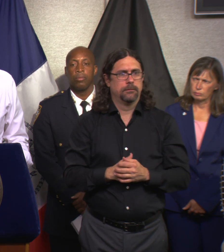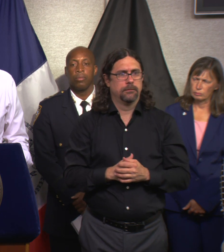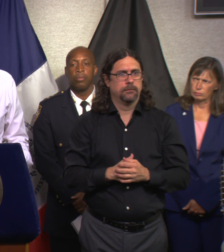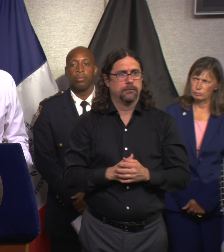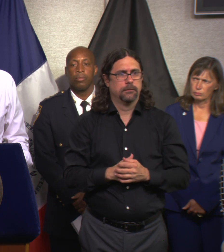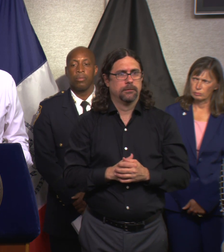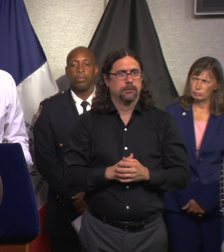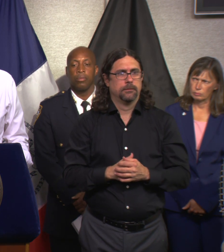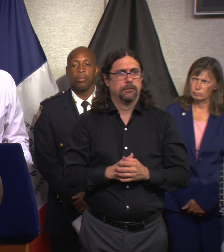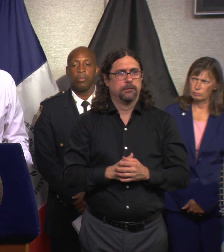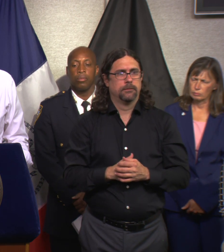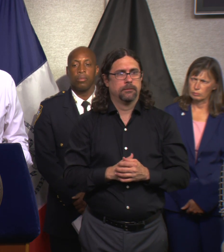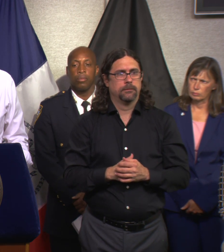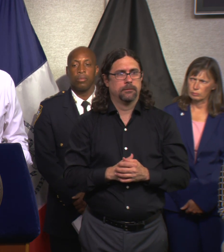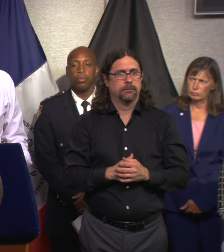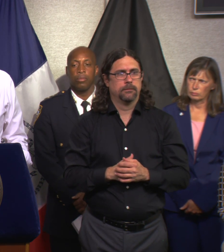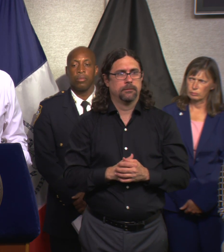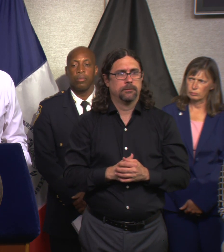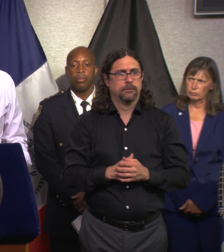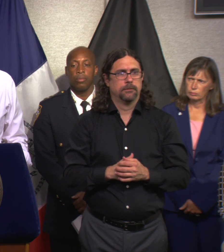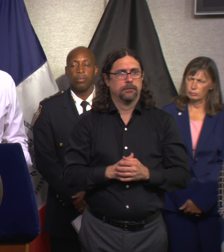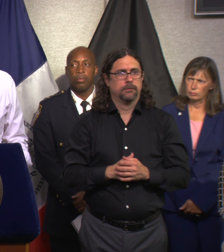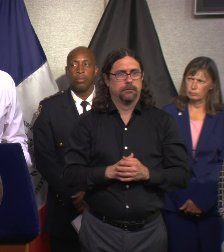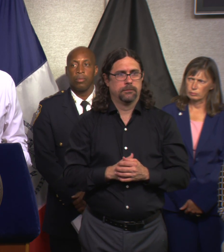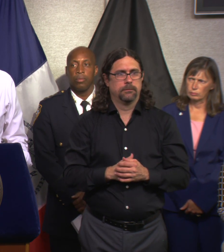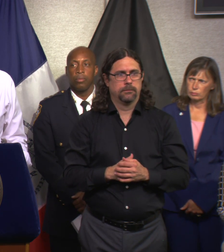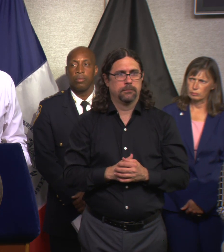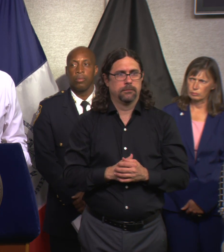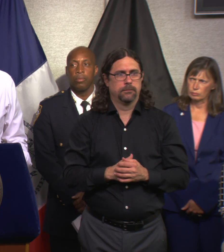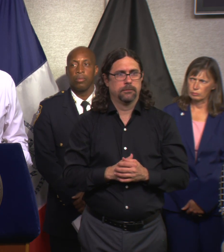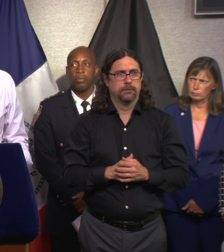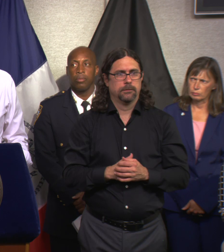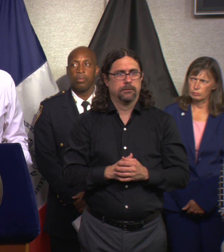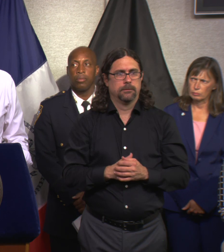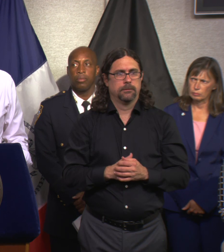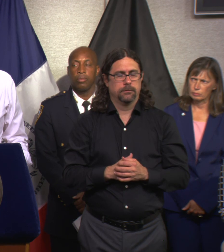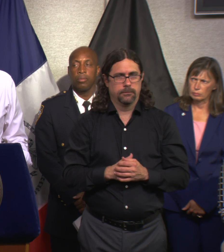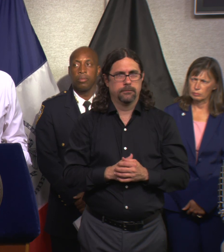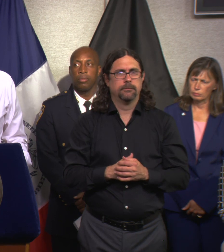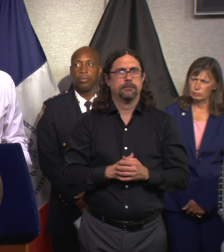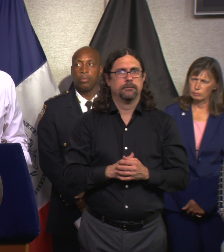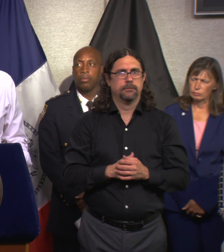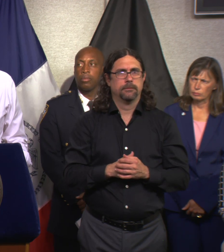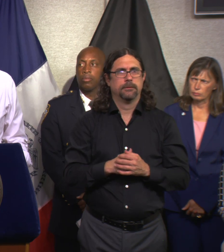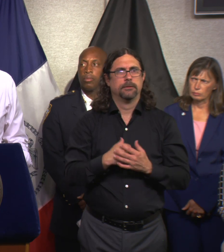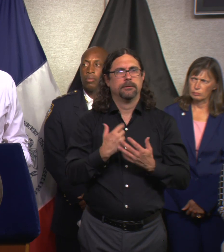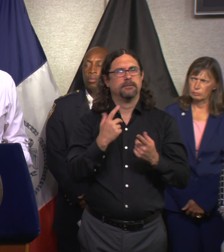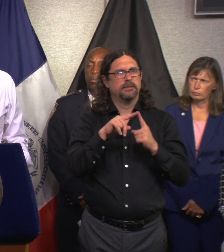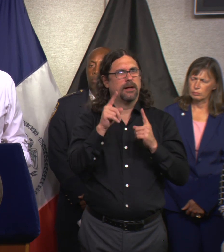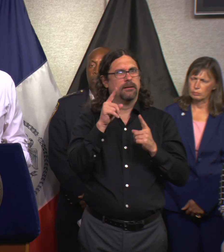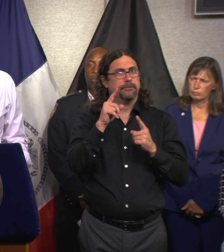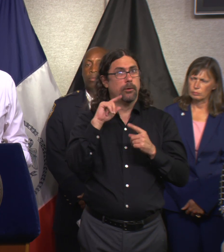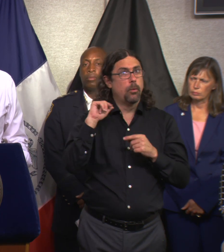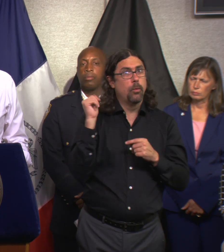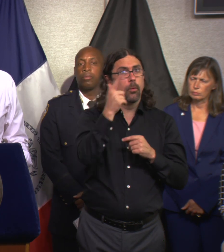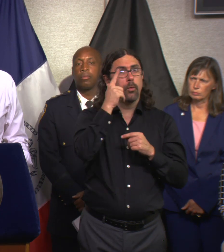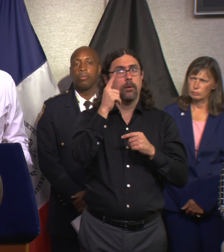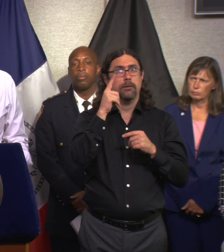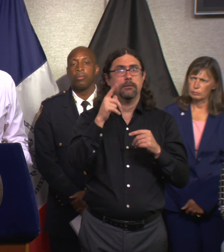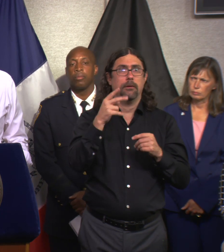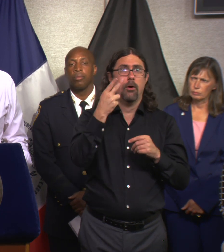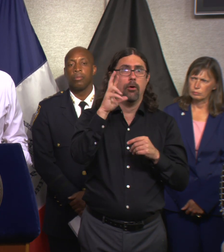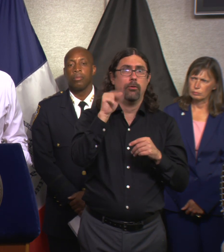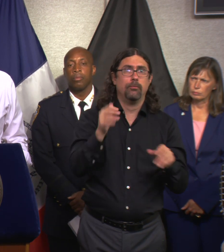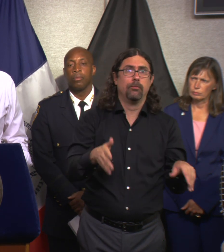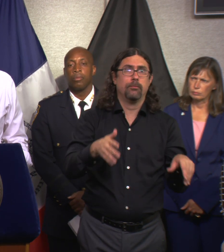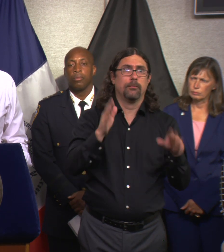about why it happened and how quickly they can fix it. This is something that was talked about days ago, should have been fixed already. But at least I can say